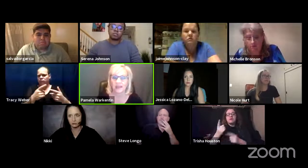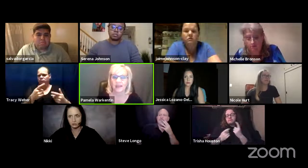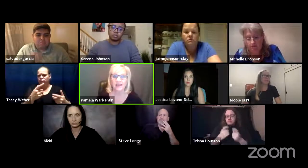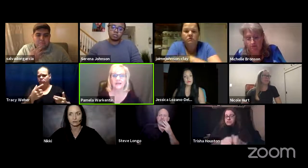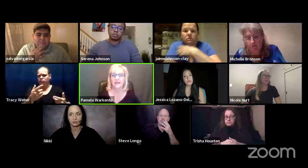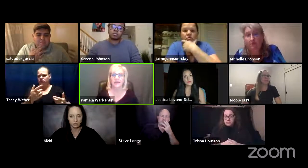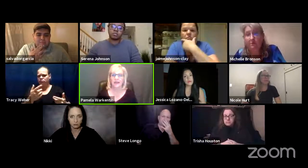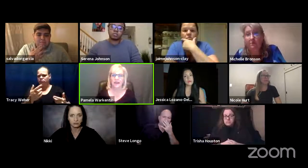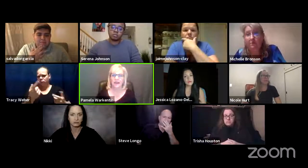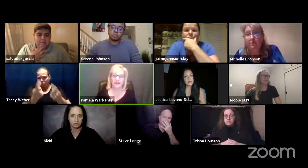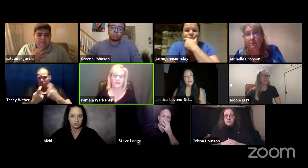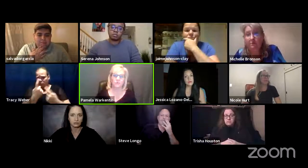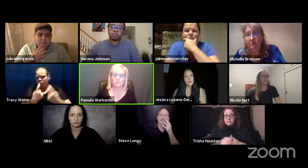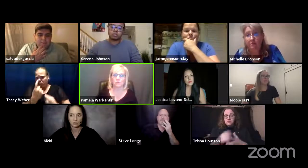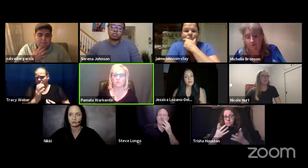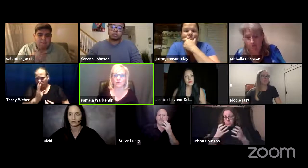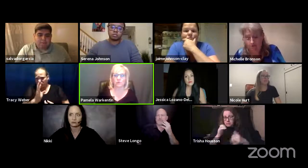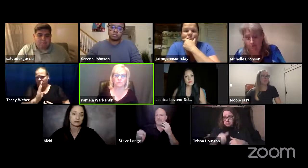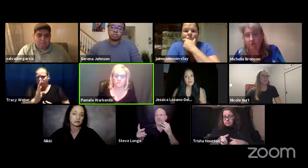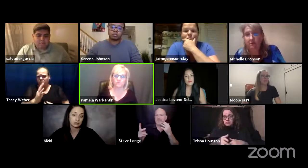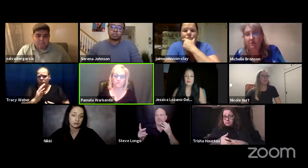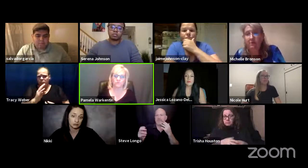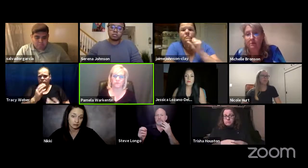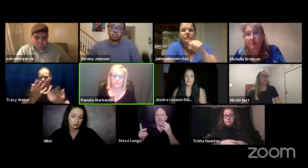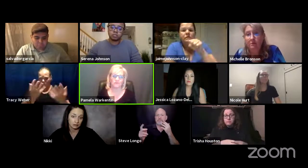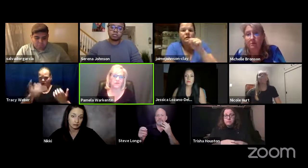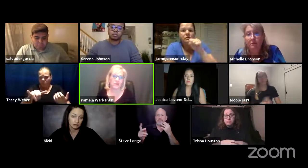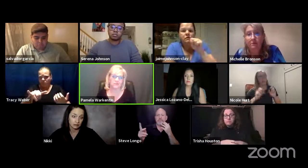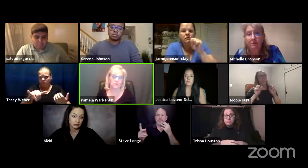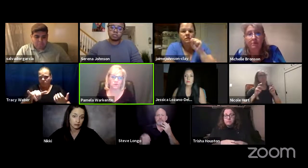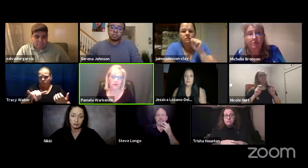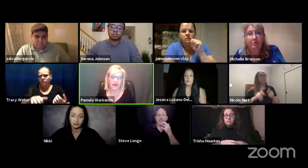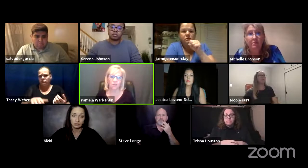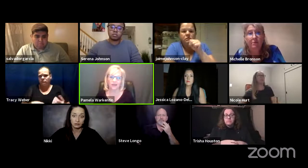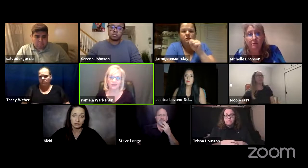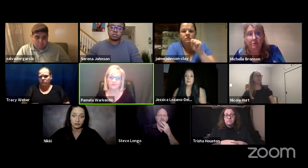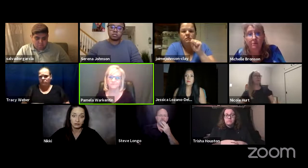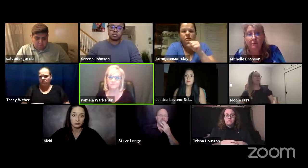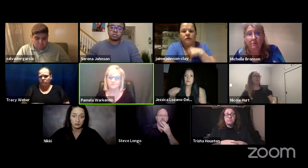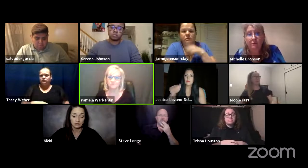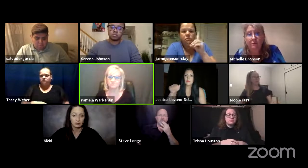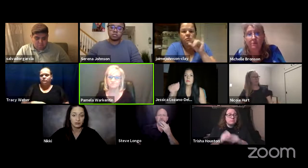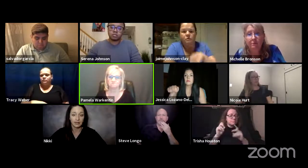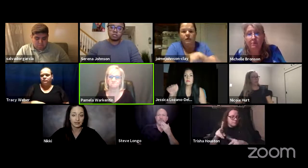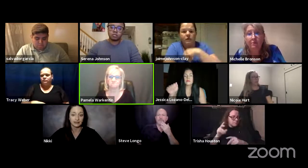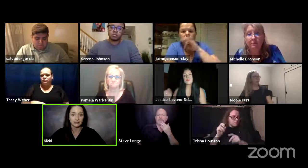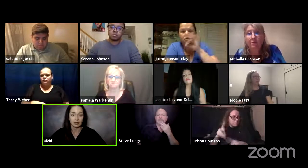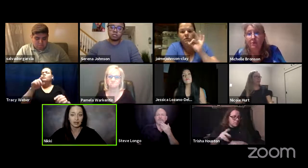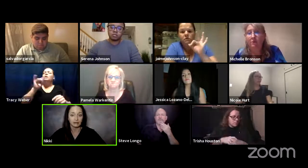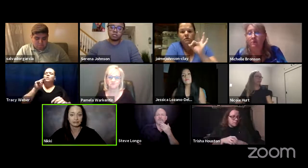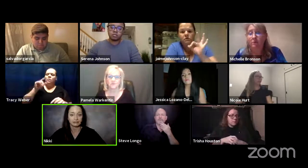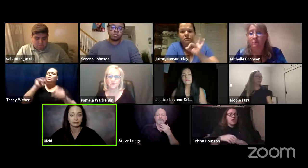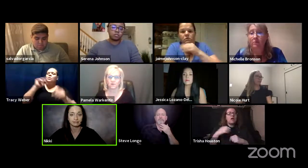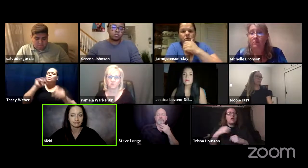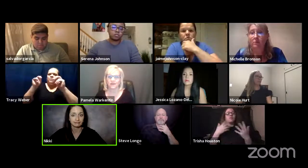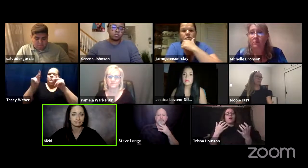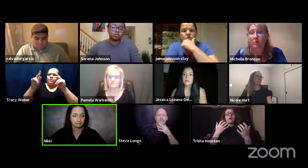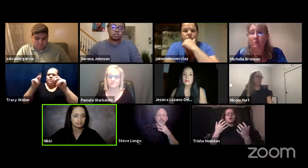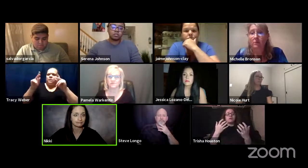meeting and then move forward if you'd like to do it that way. Yes, that'd be great. Okay.